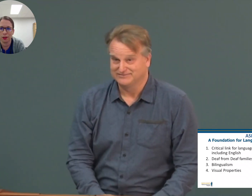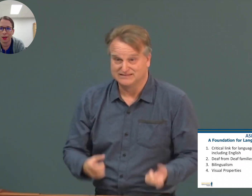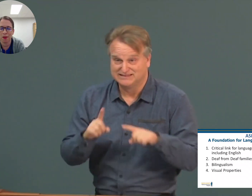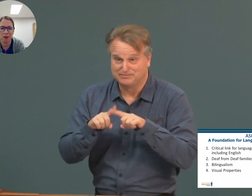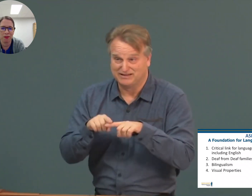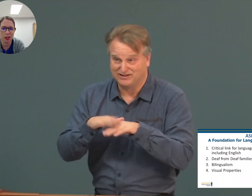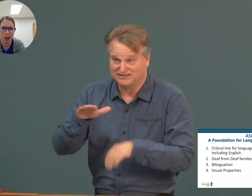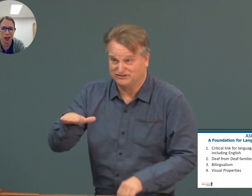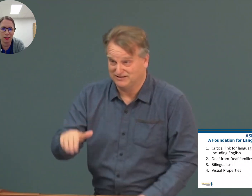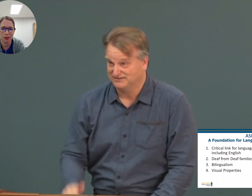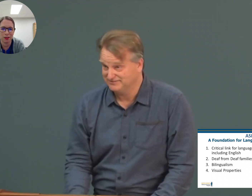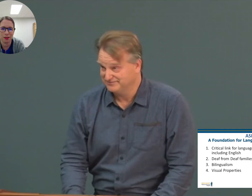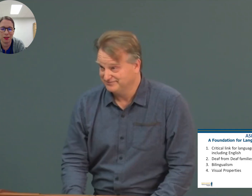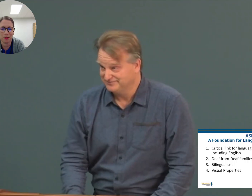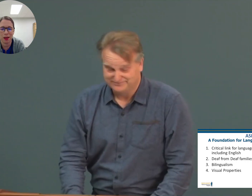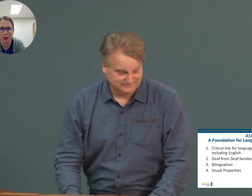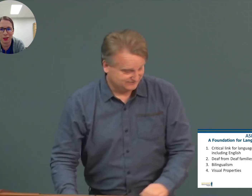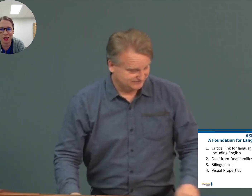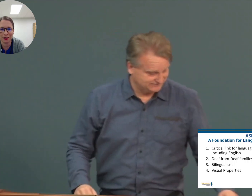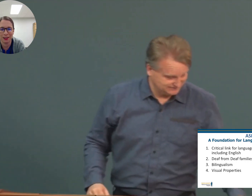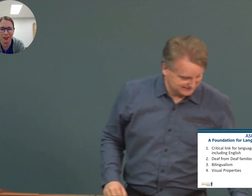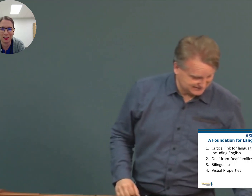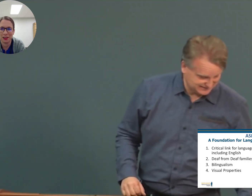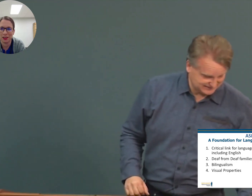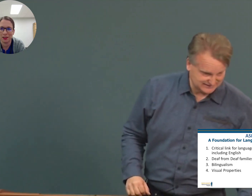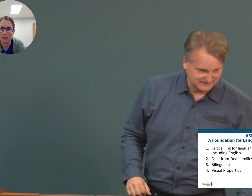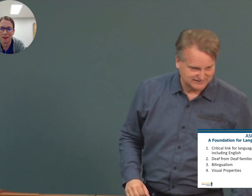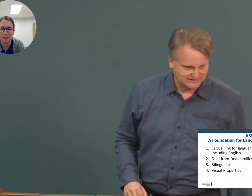like maybe funny signs, depending on the child.